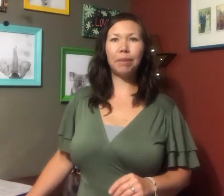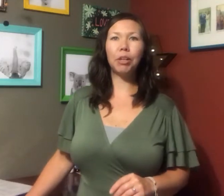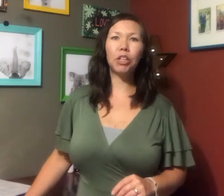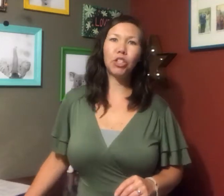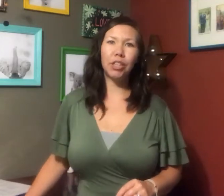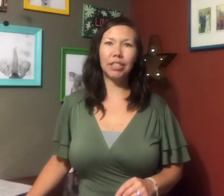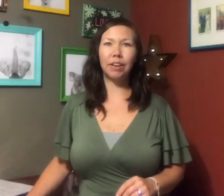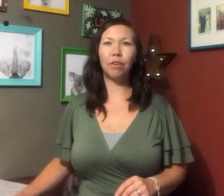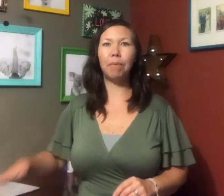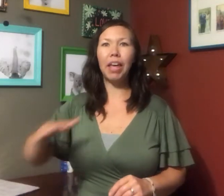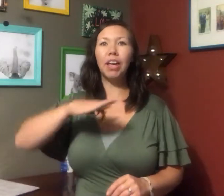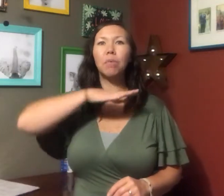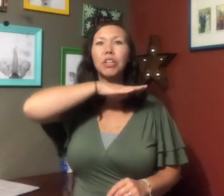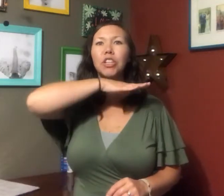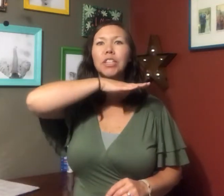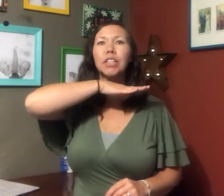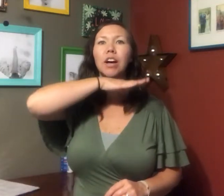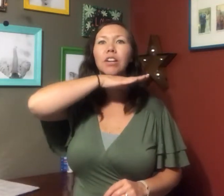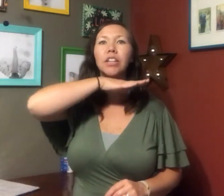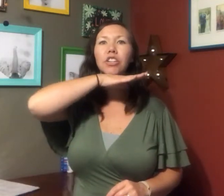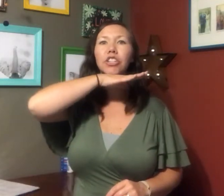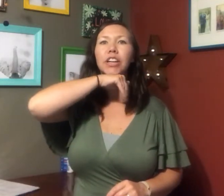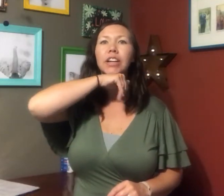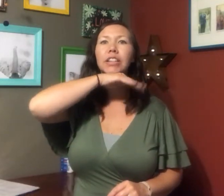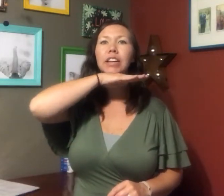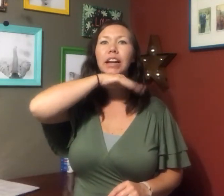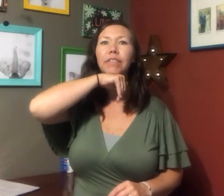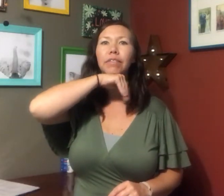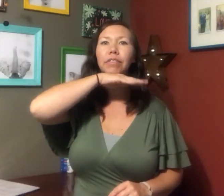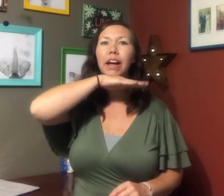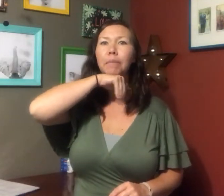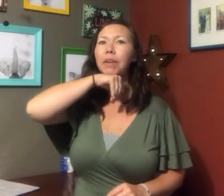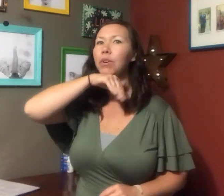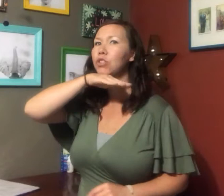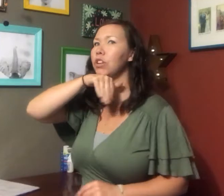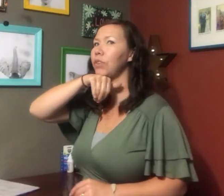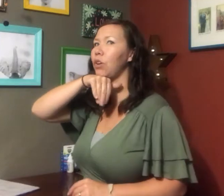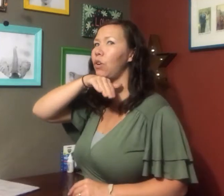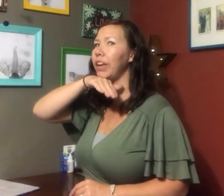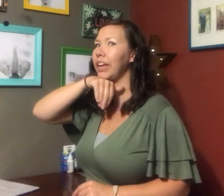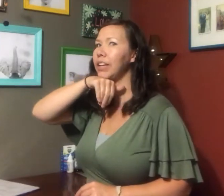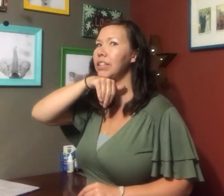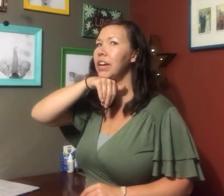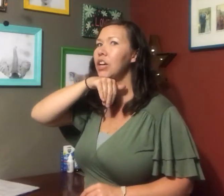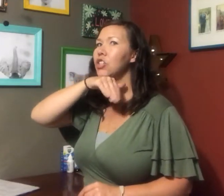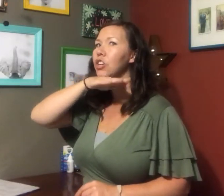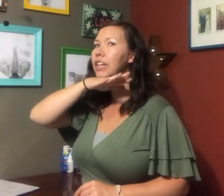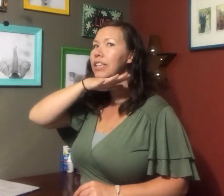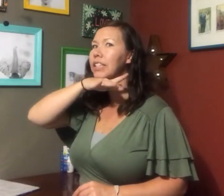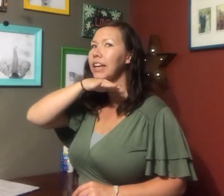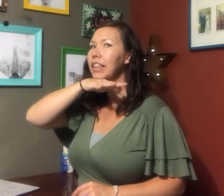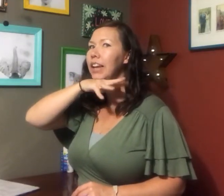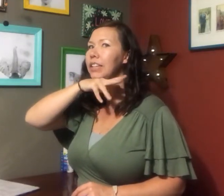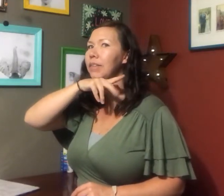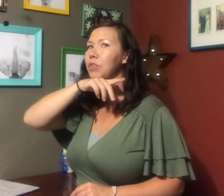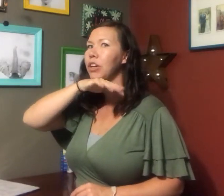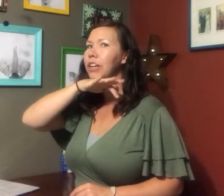similar to the sign for pig, which is under your chin and it's kind of a flapping motion of your whole hand. Dirty is like that, except your hands